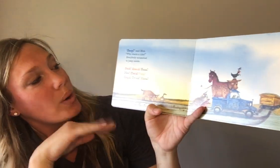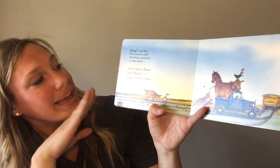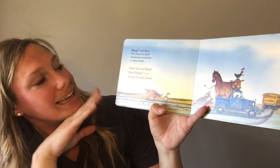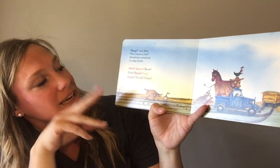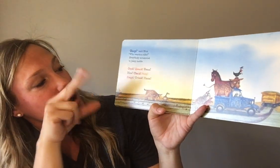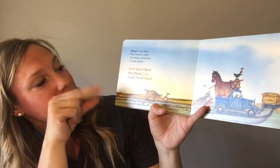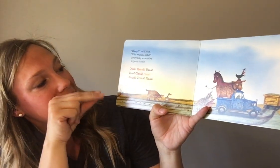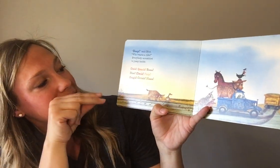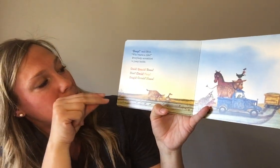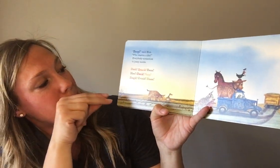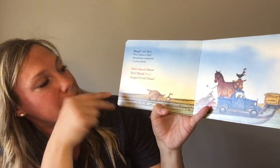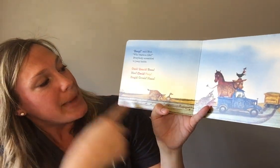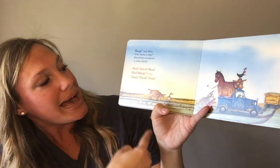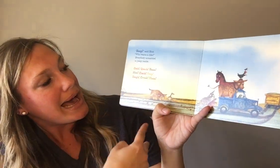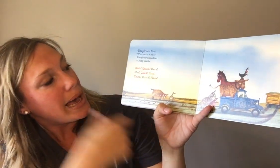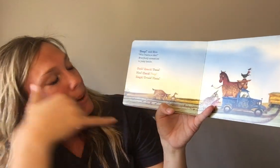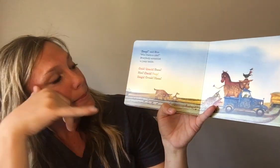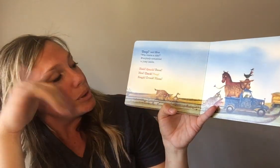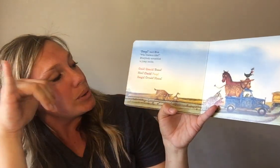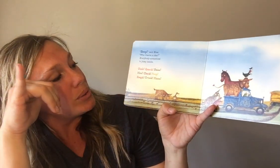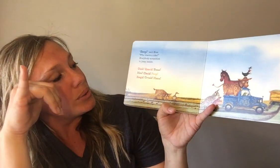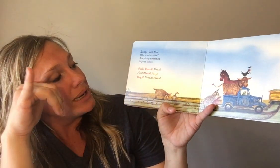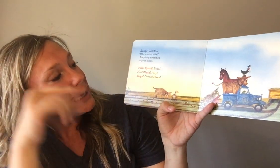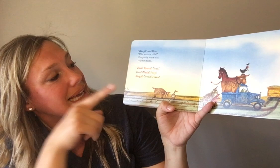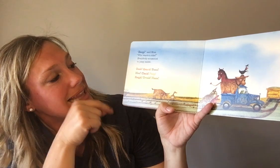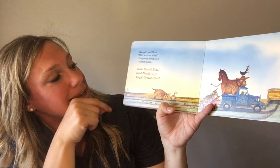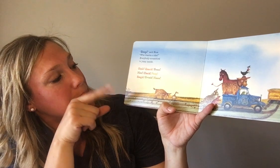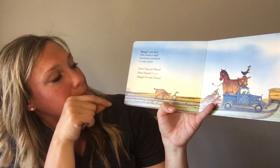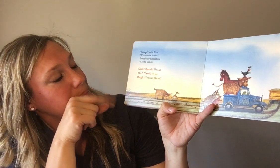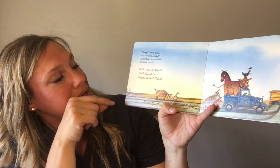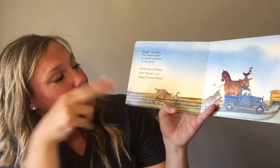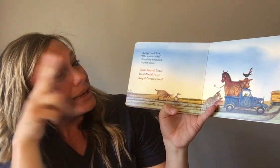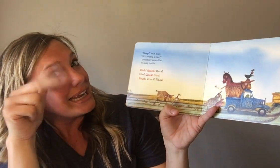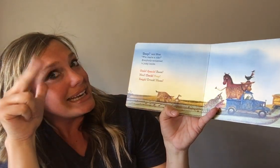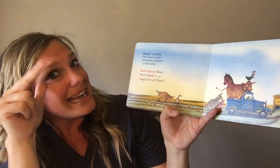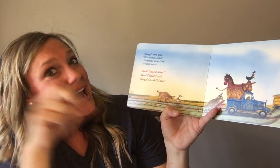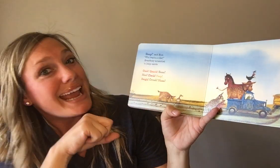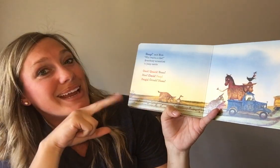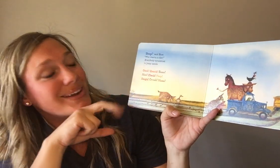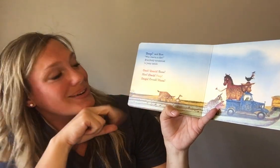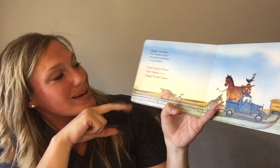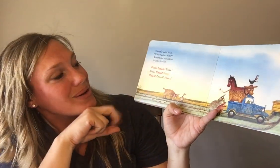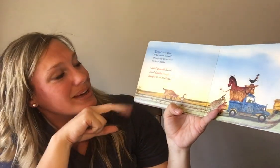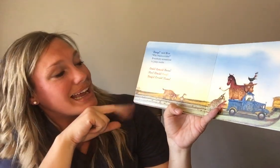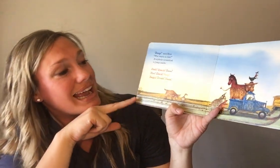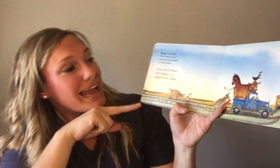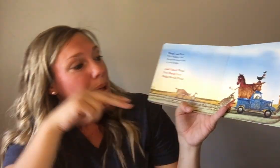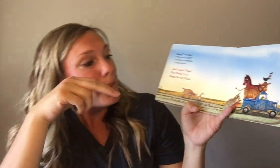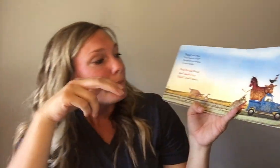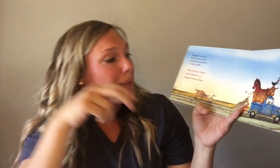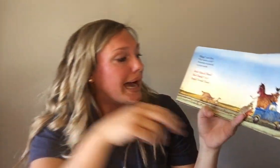Oink, quack, baa, moo, cluck, peep, neigh, croak,